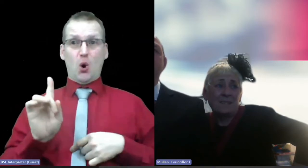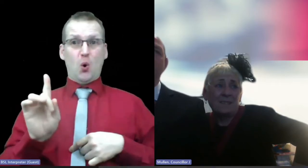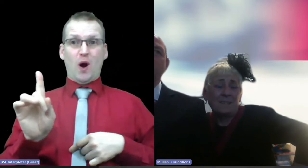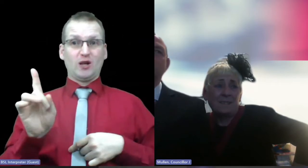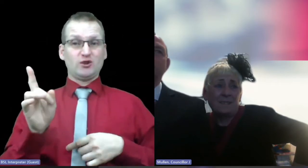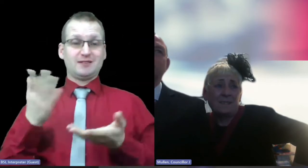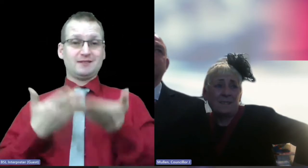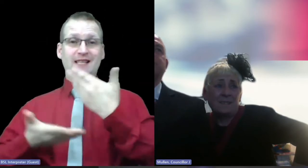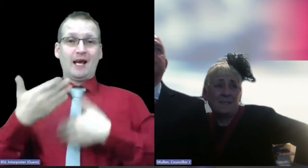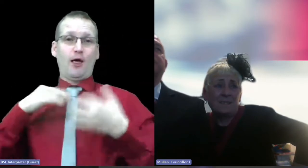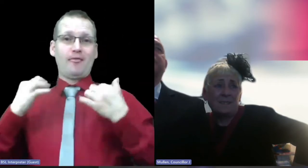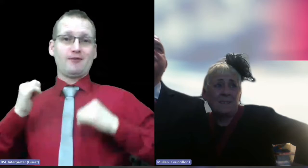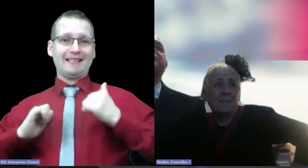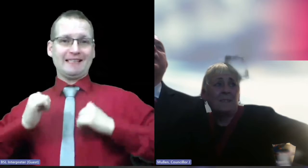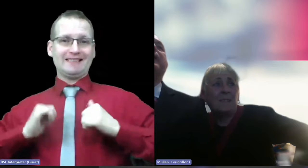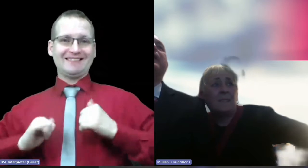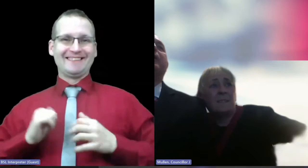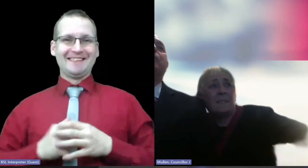credit.